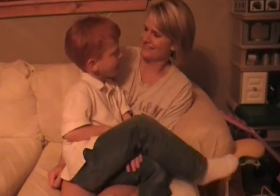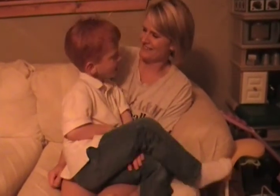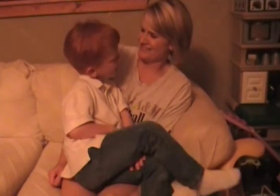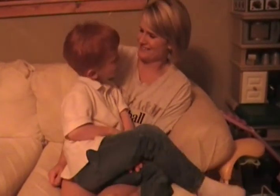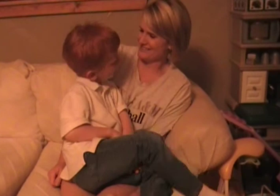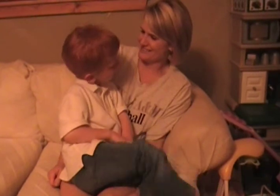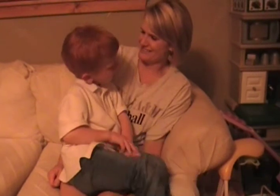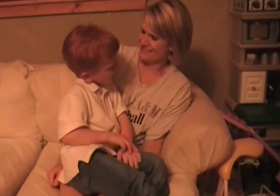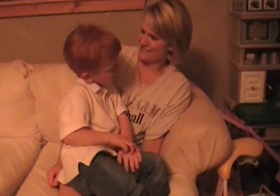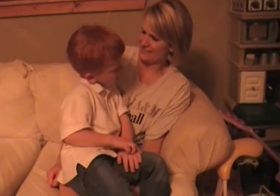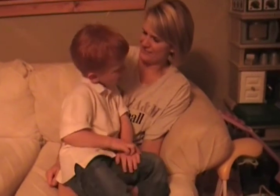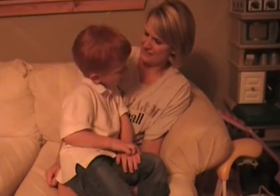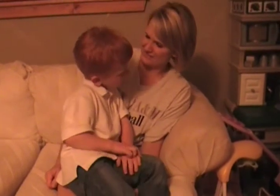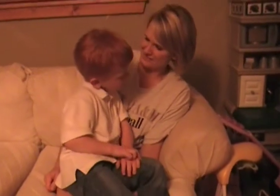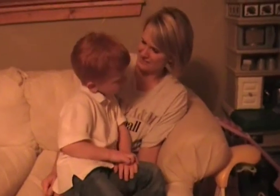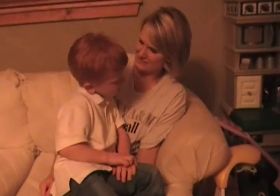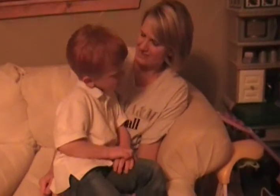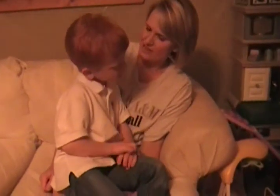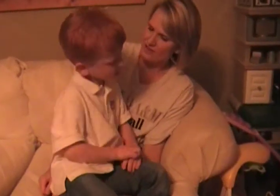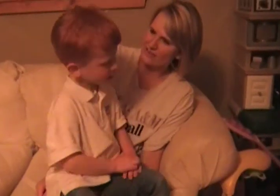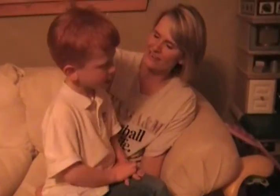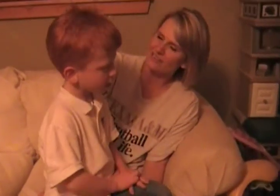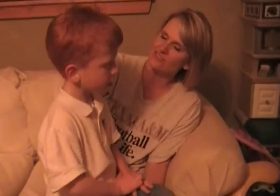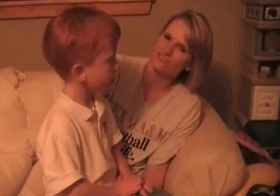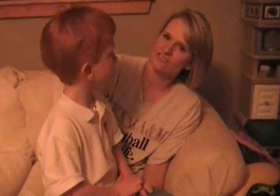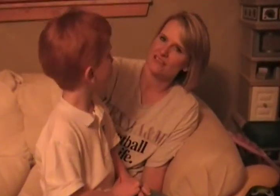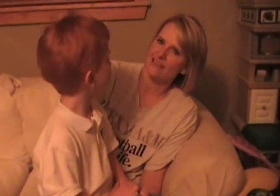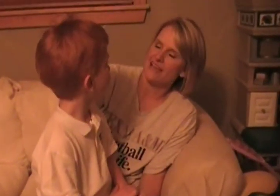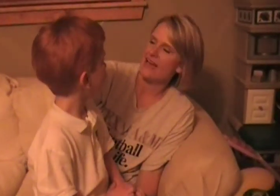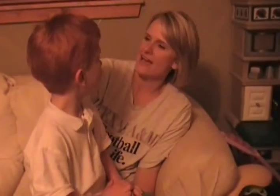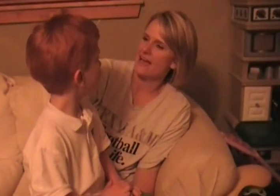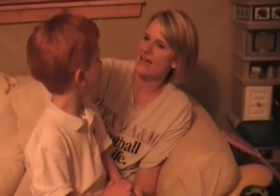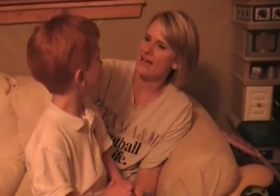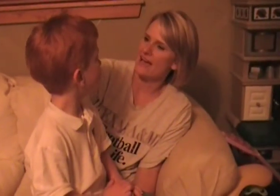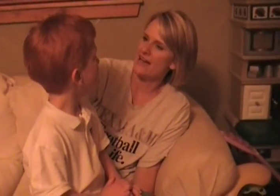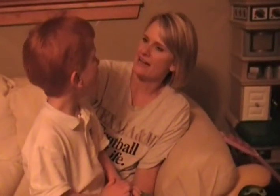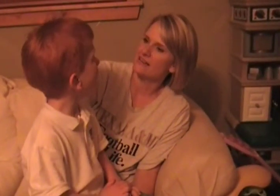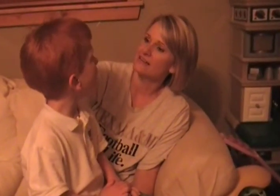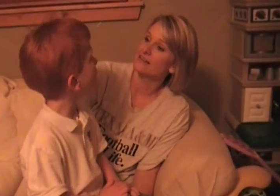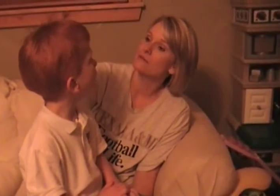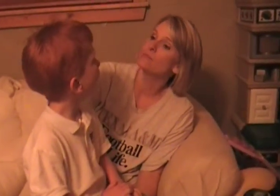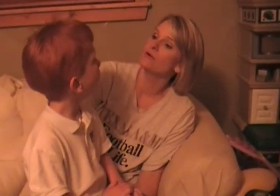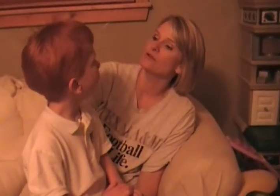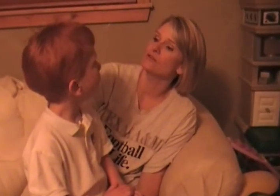Yeah? You can't think of anything else? Okay, can you say a shark? Pull.